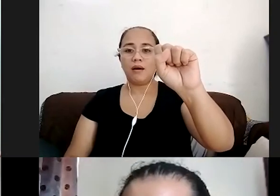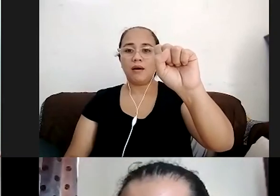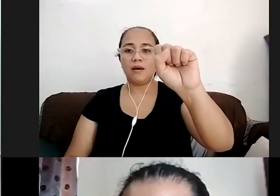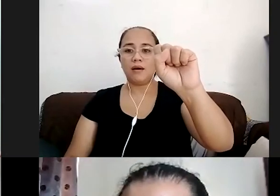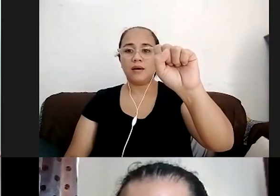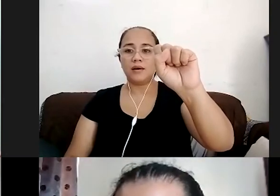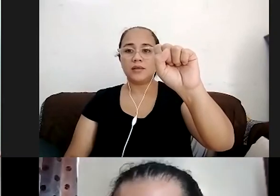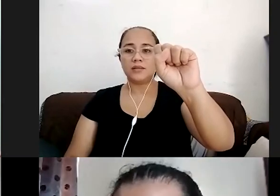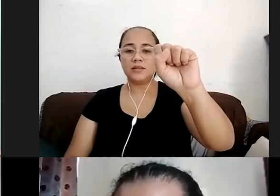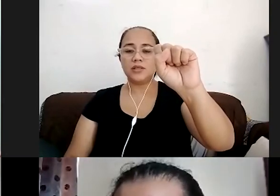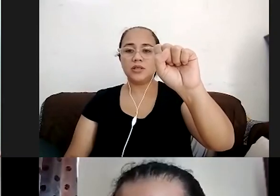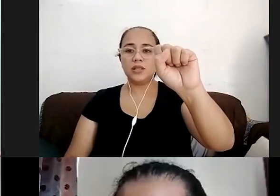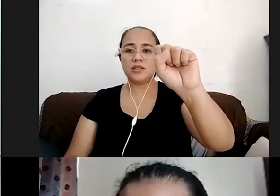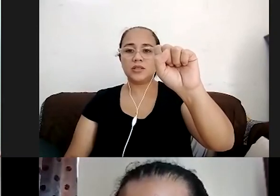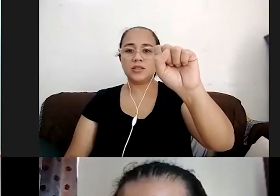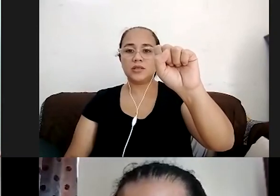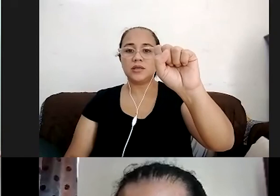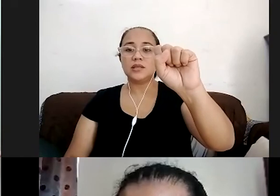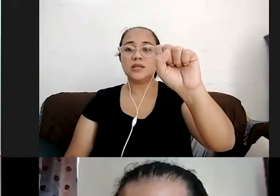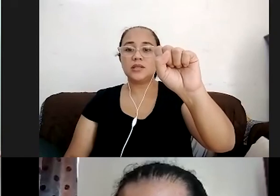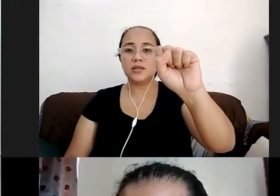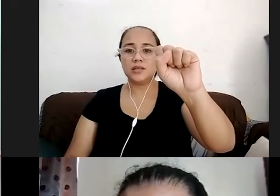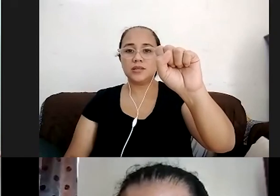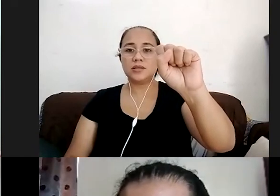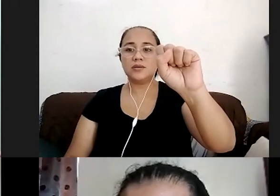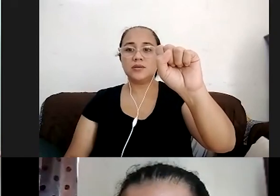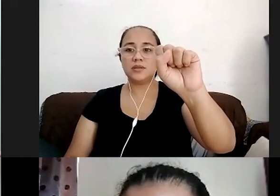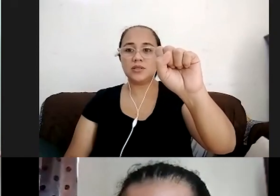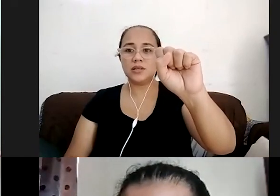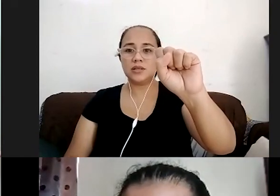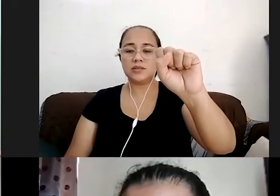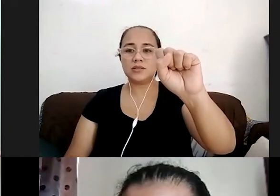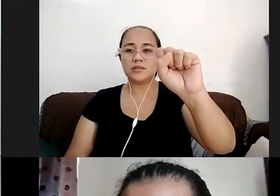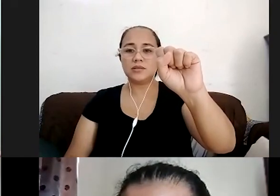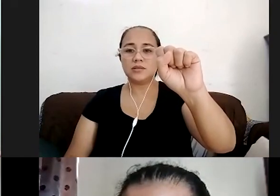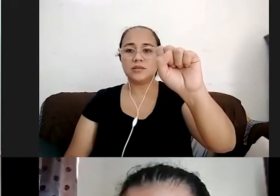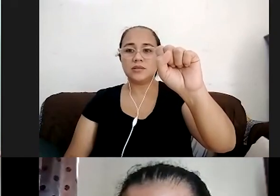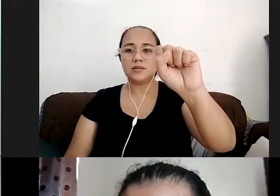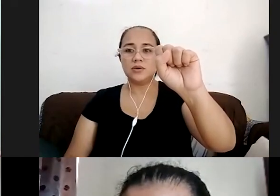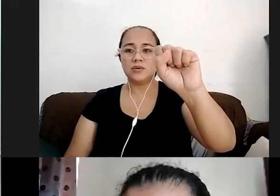of the whole sentence, the main Teach. clause. Teach. Teaching.